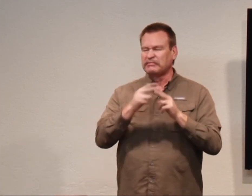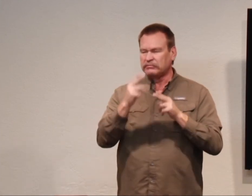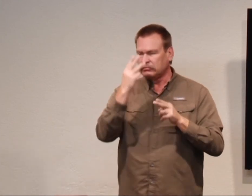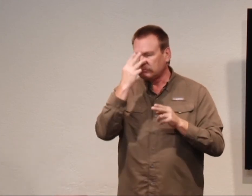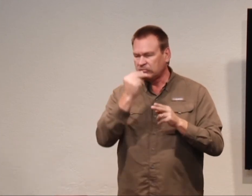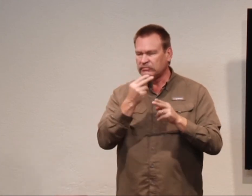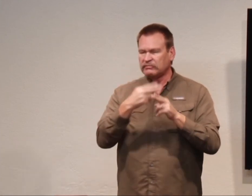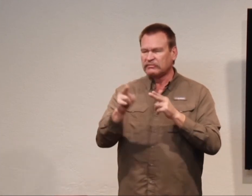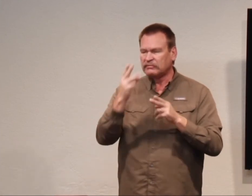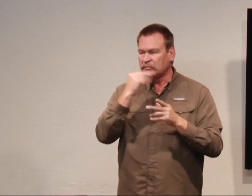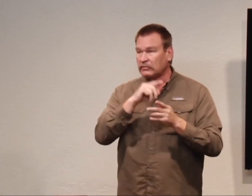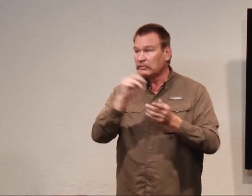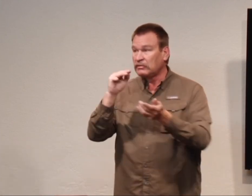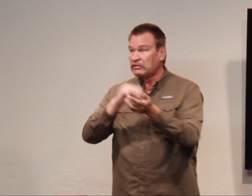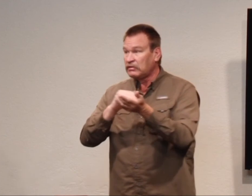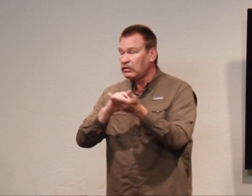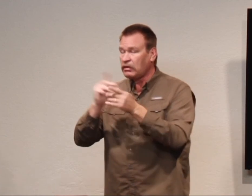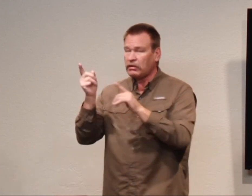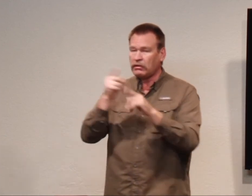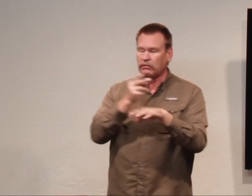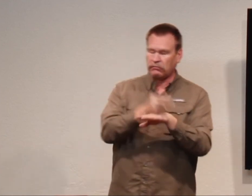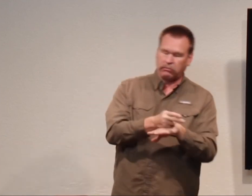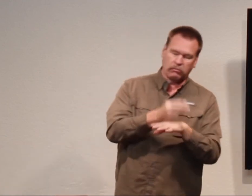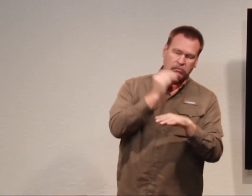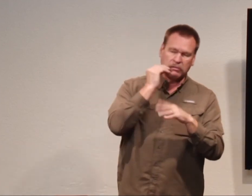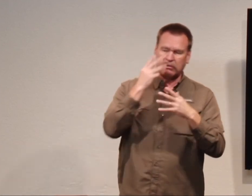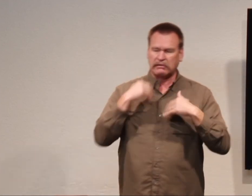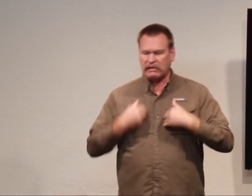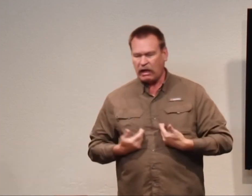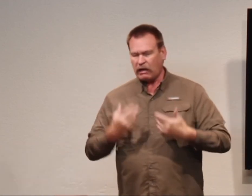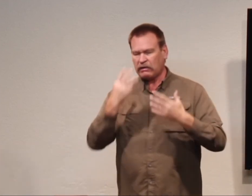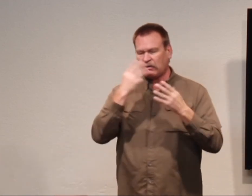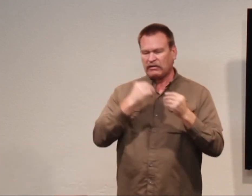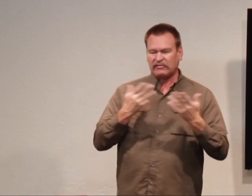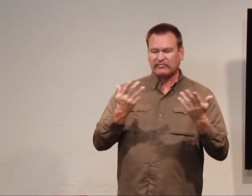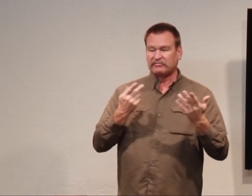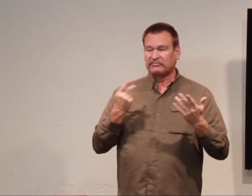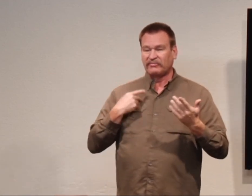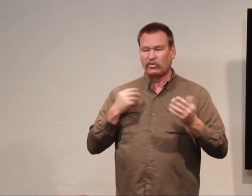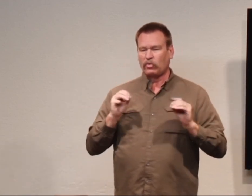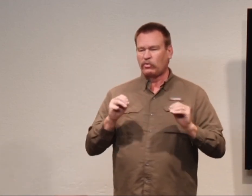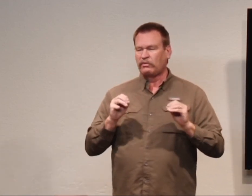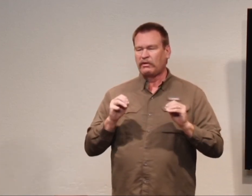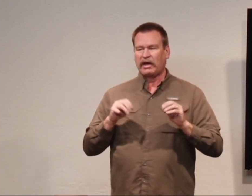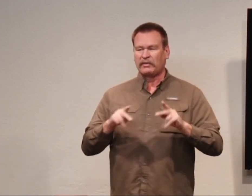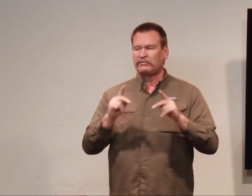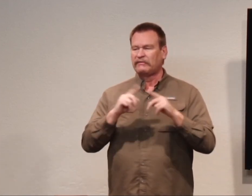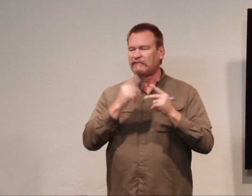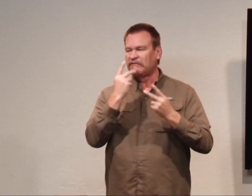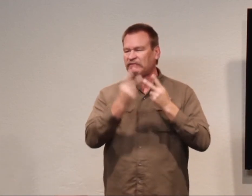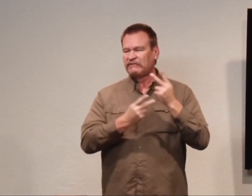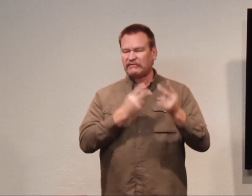He just gets very tired because he falls asleep really often. So he gets very, very tired.